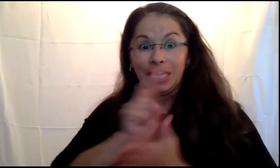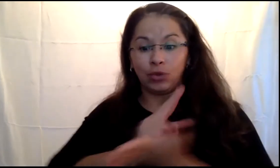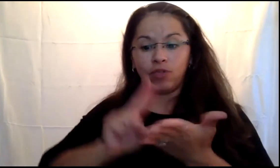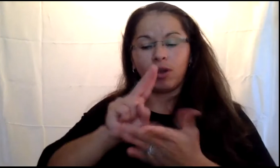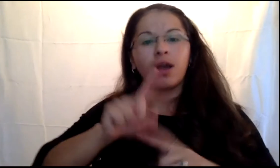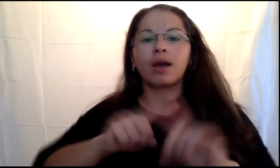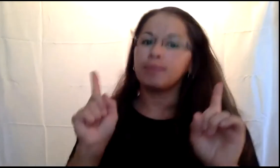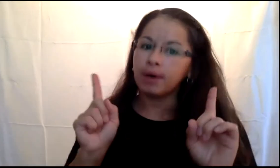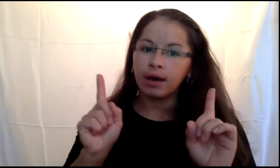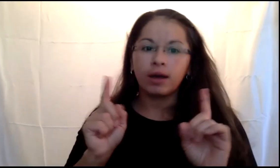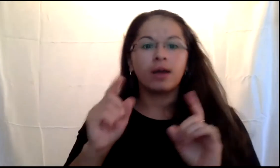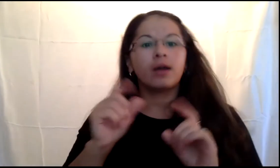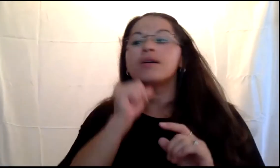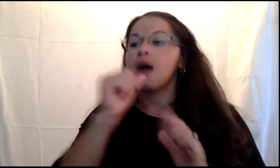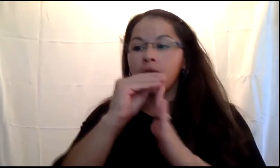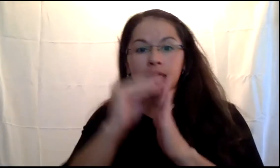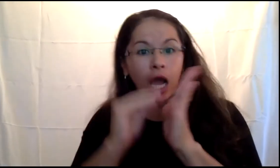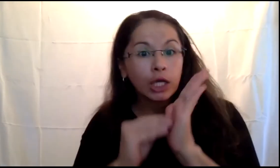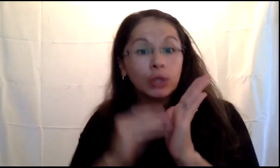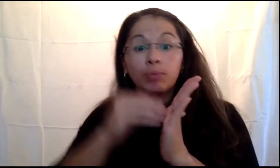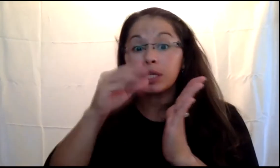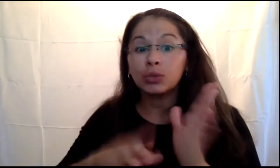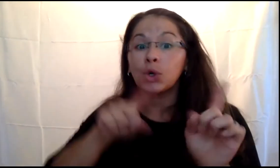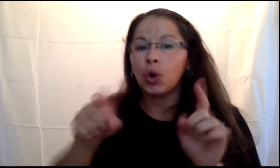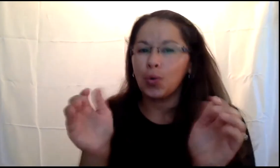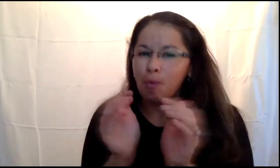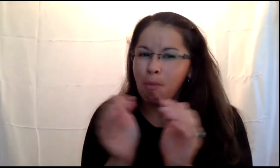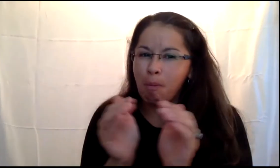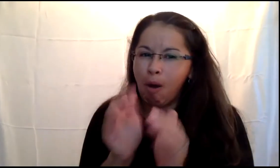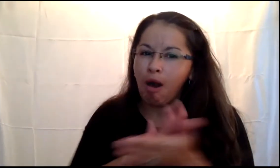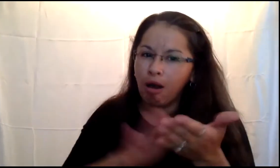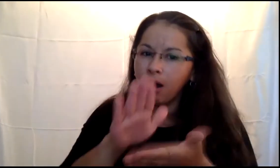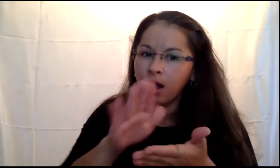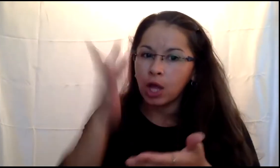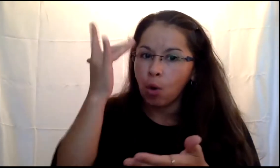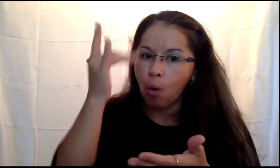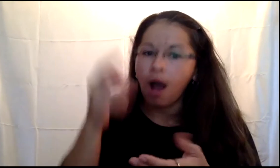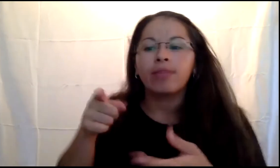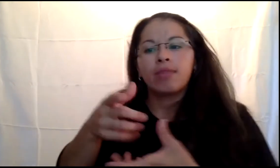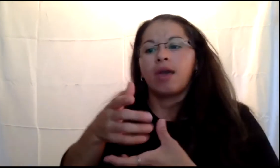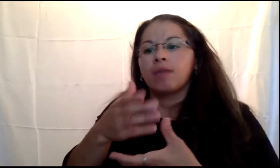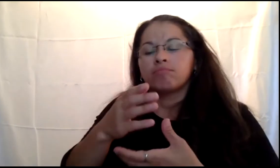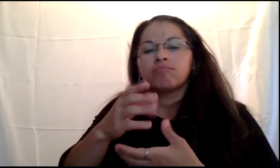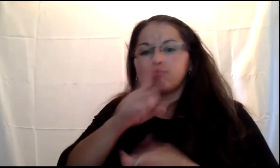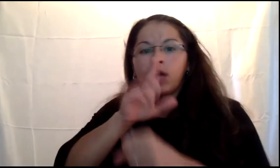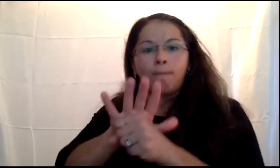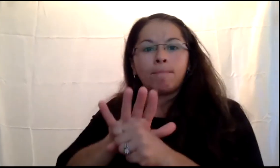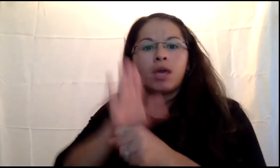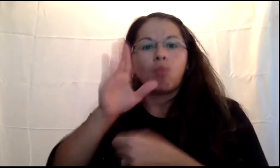many of our much smaller colleges that have made commitments to supporting a thriving